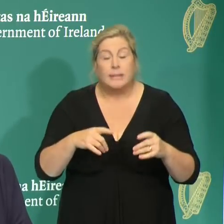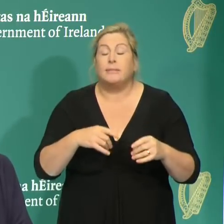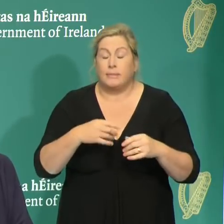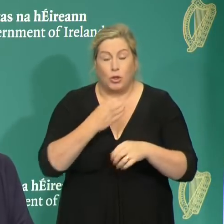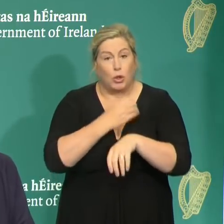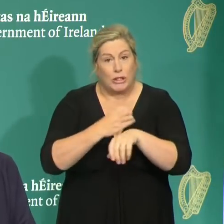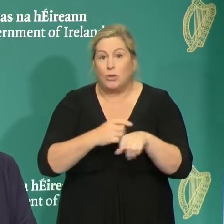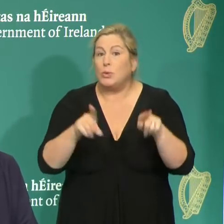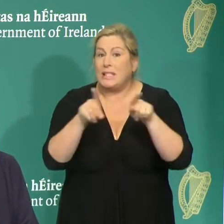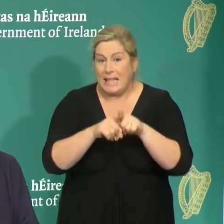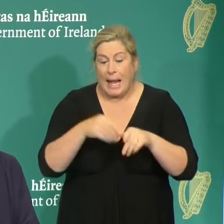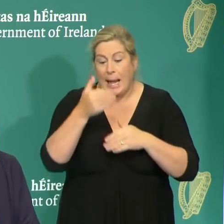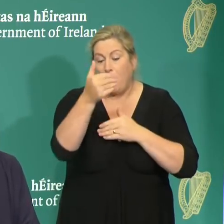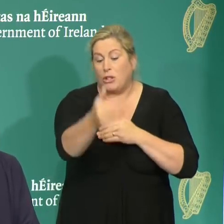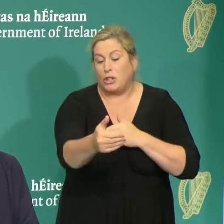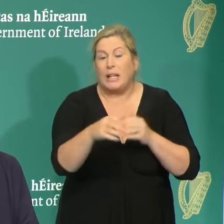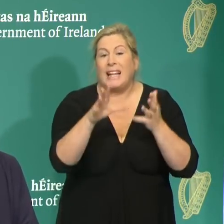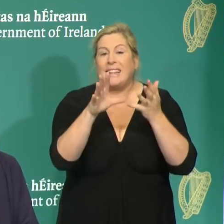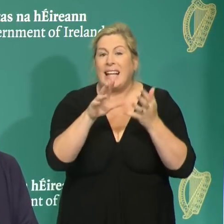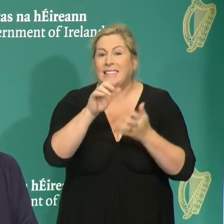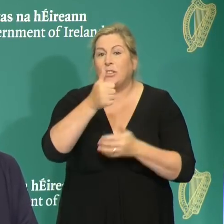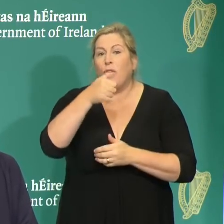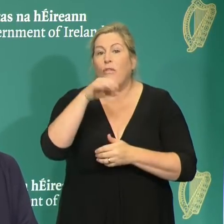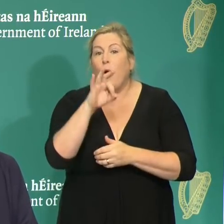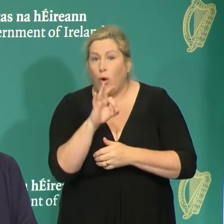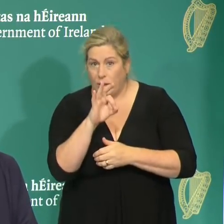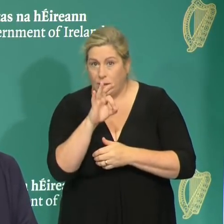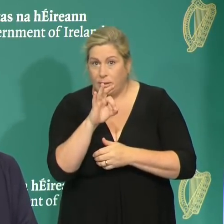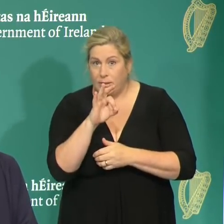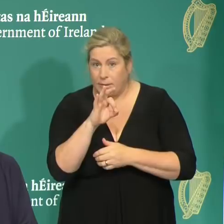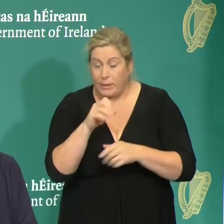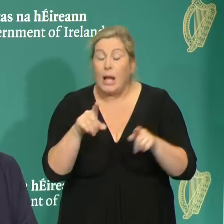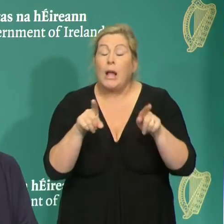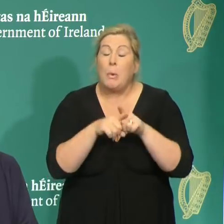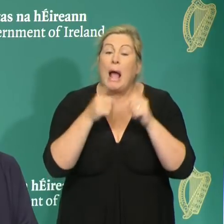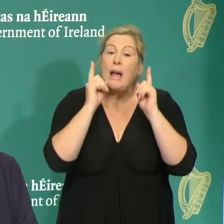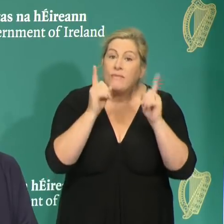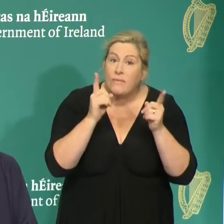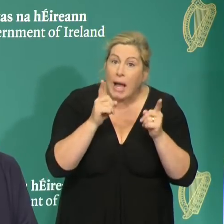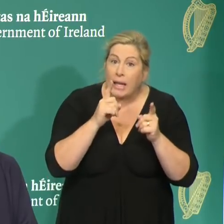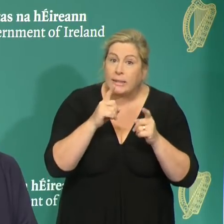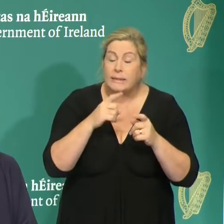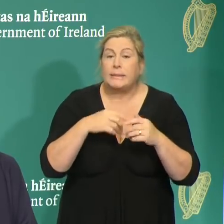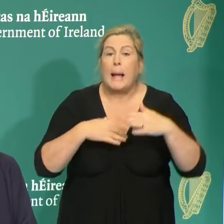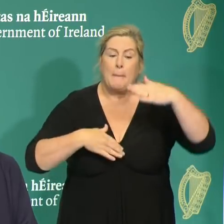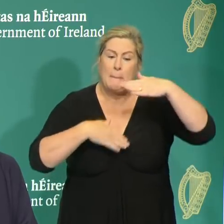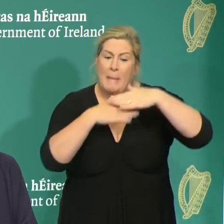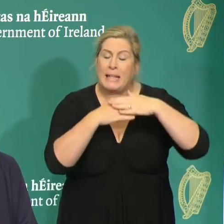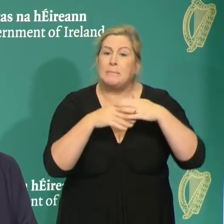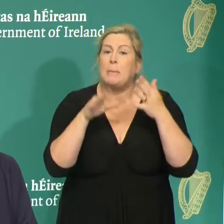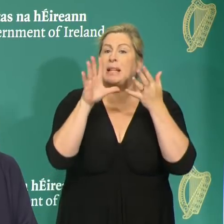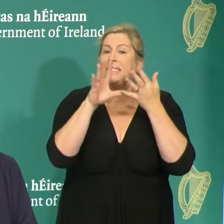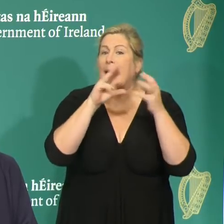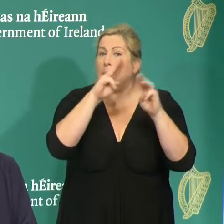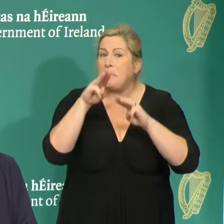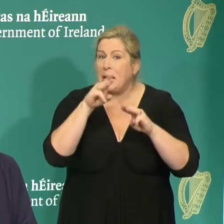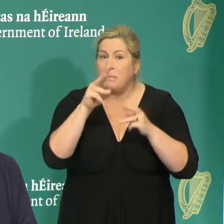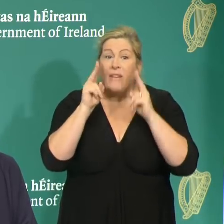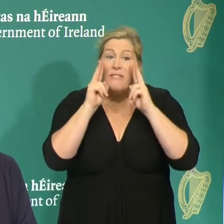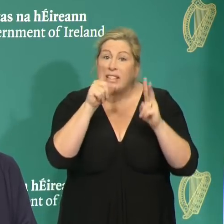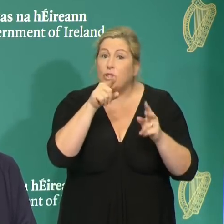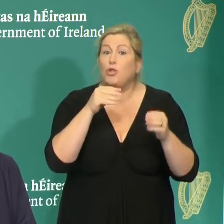August. We are being advised to limit the number of visitors to our homes to a maximum of 10 from no more than